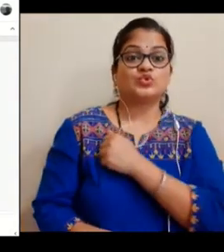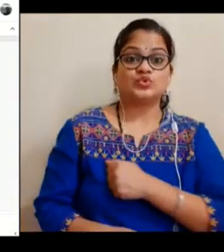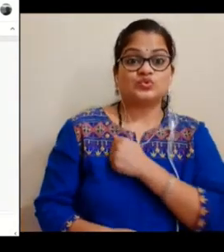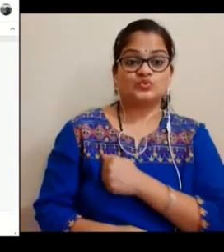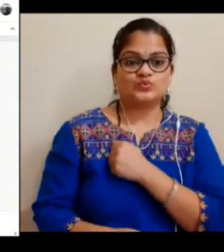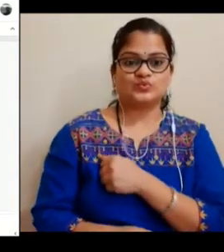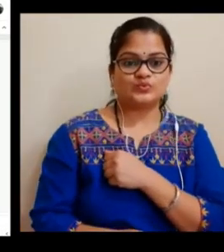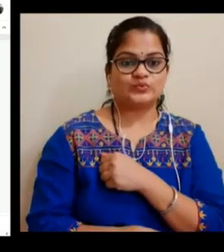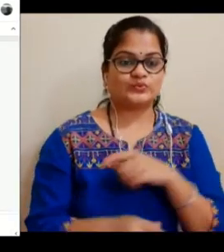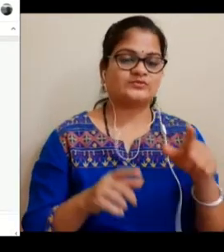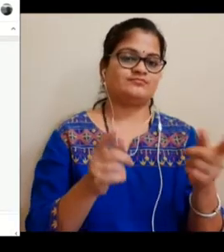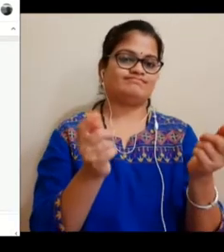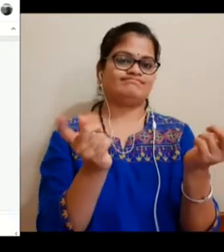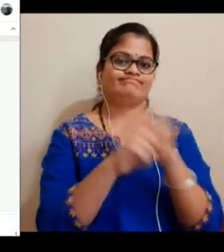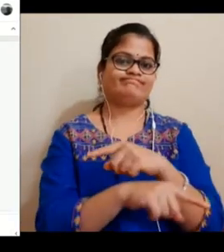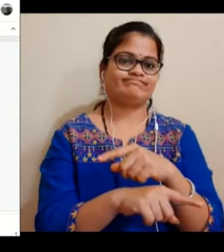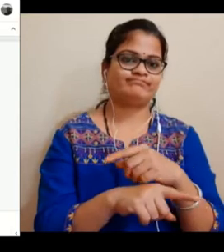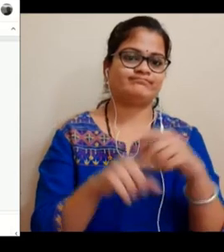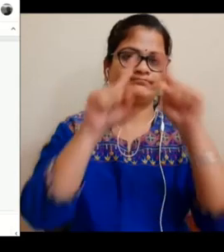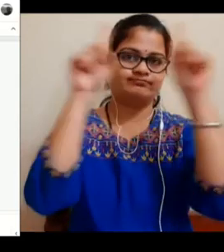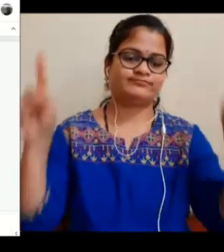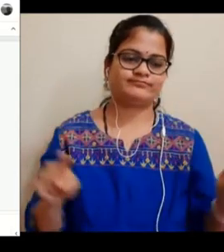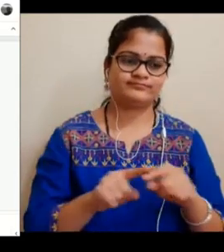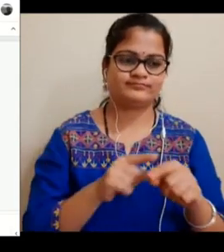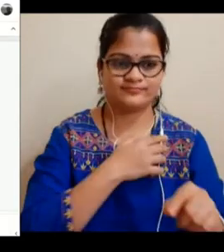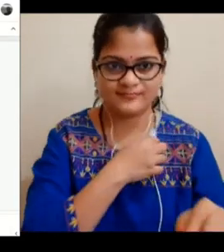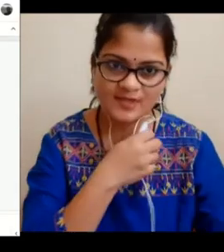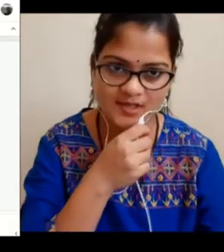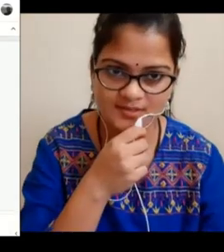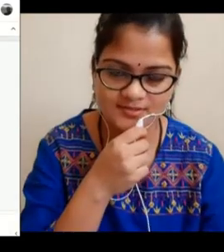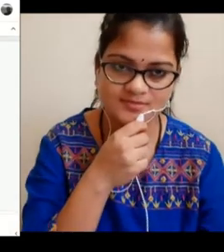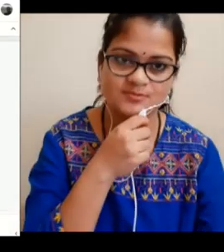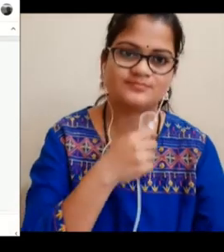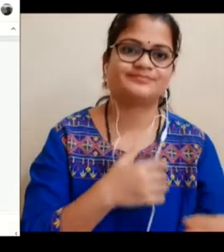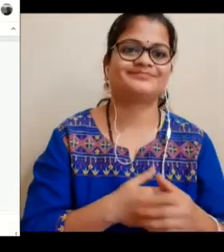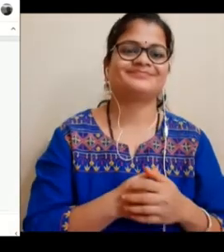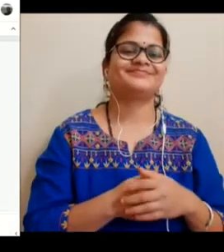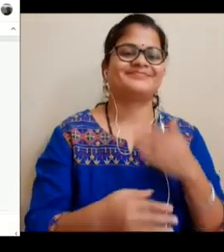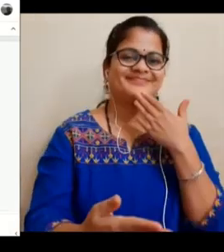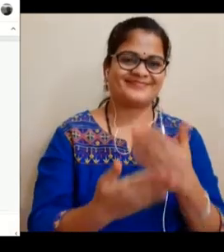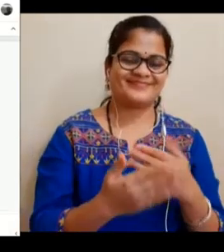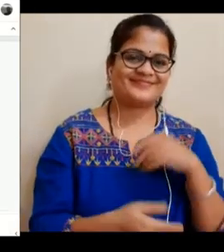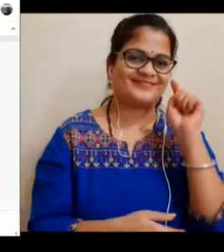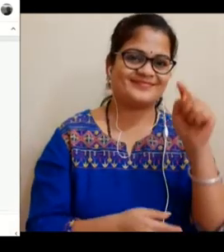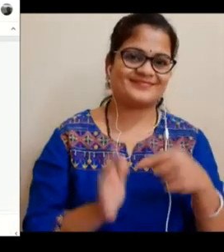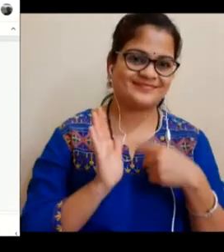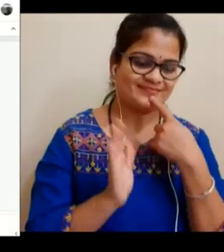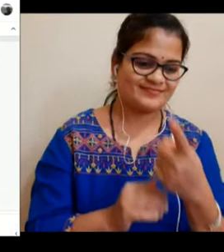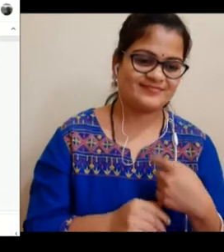Oh, okay. Sorry. Yeah. Now? Ah, yes. Yeah, sorry. Thank you for pointing